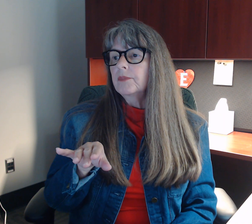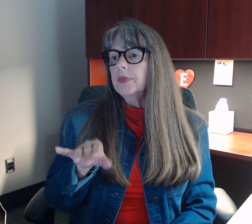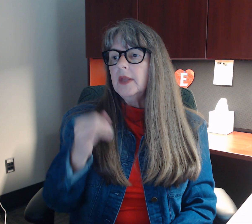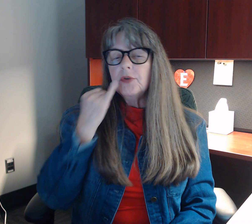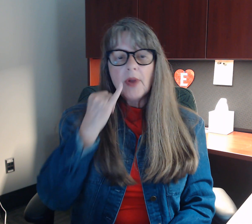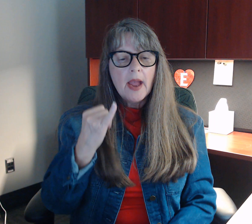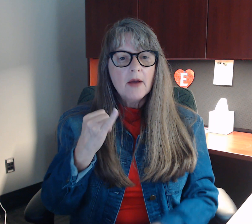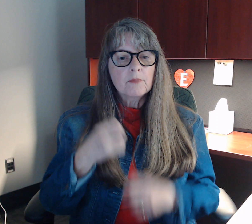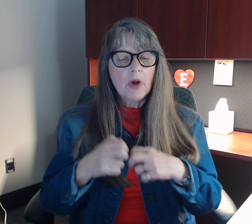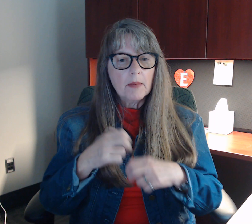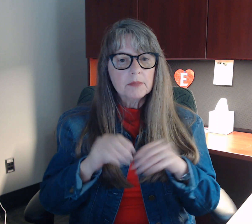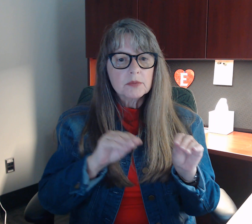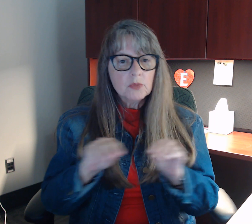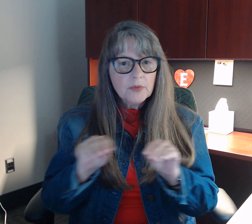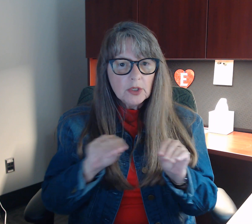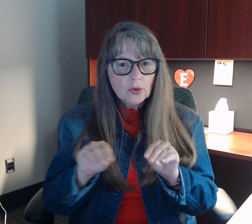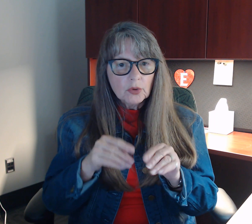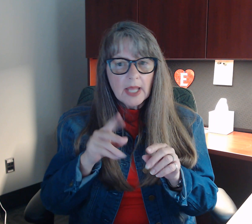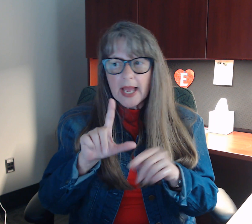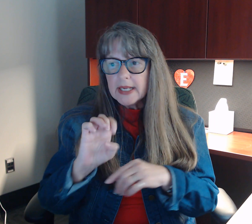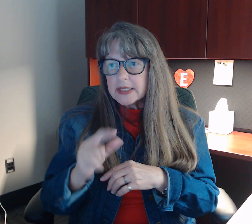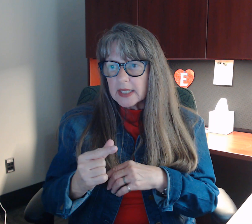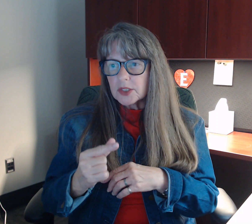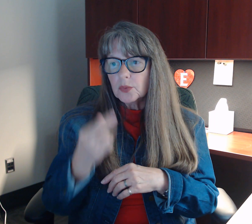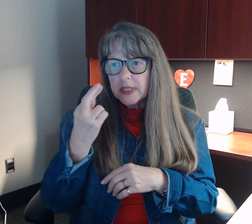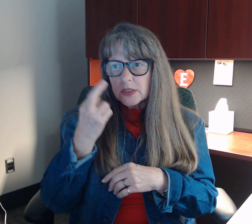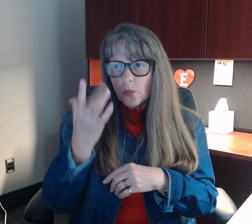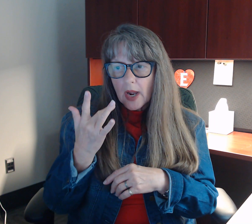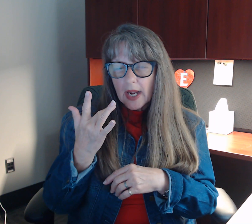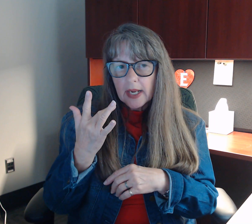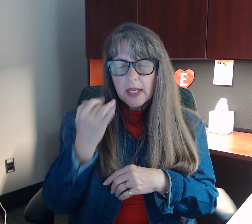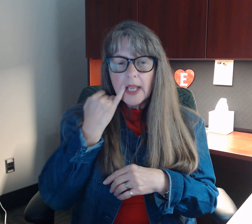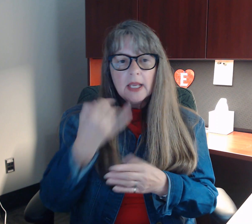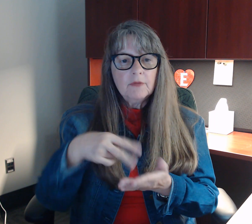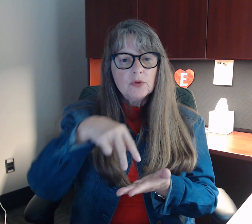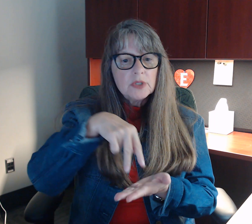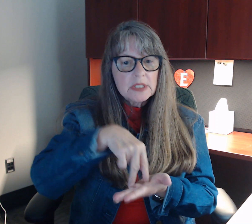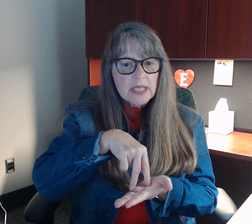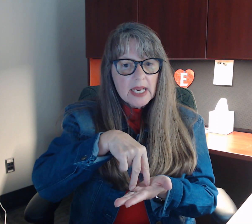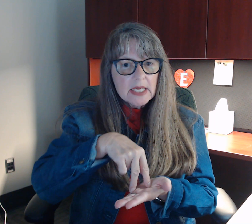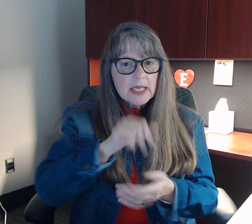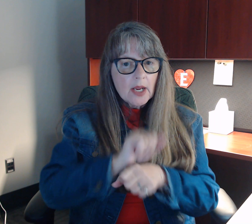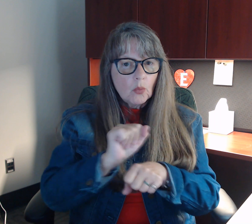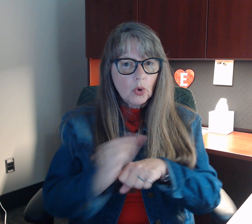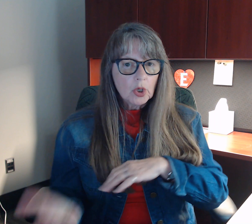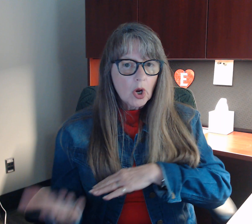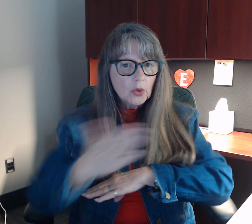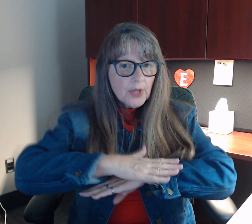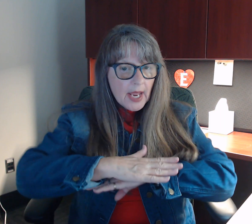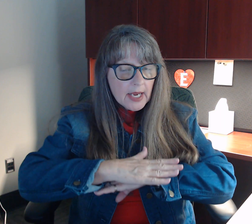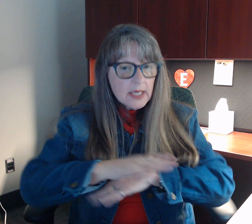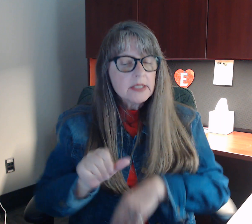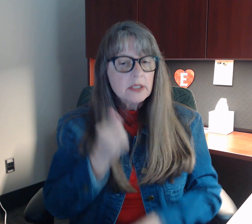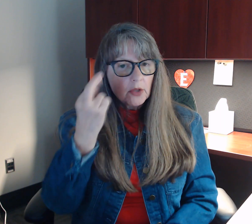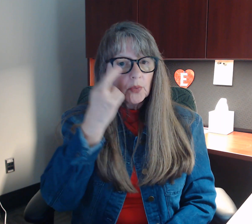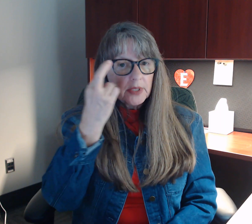If you have problems moving your legs, that's a reason why. If you stand at work all day is another reason